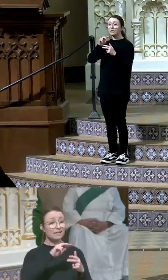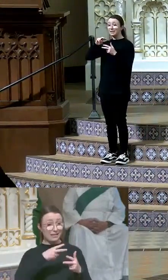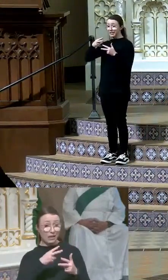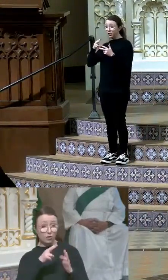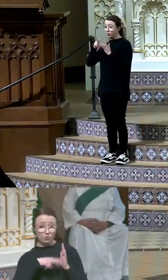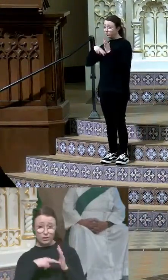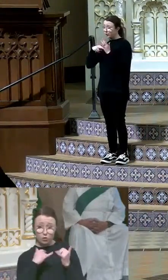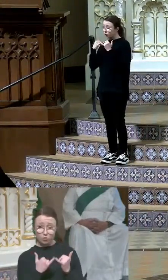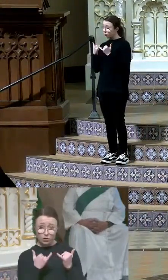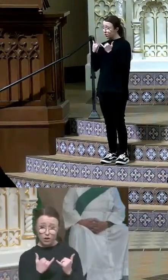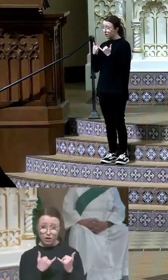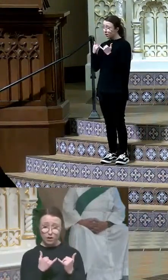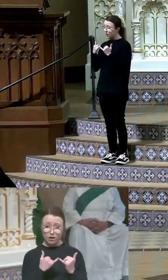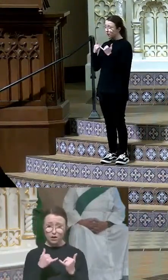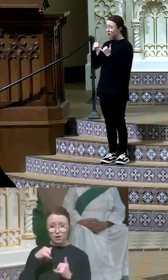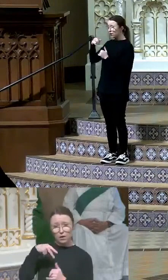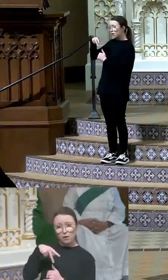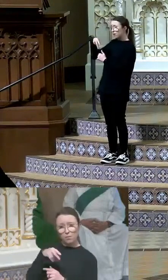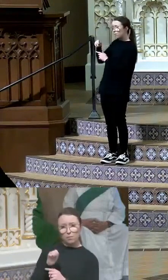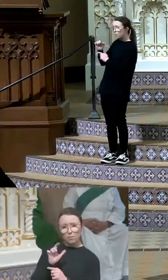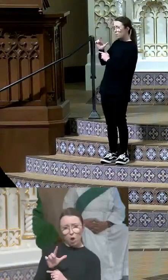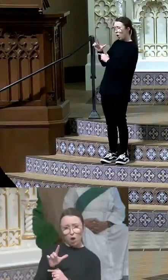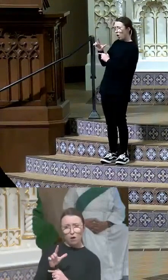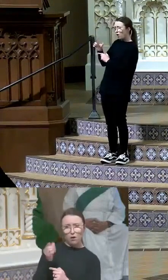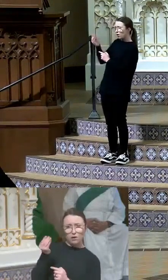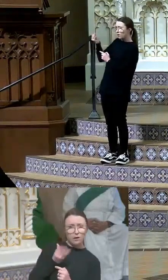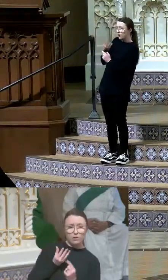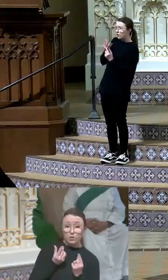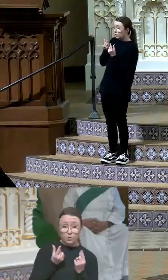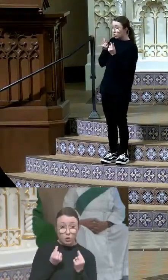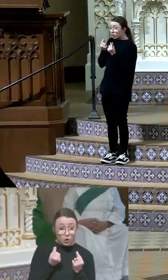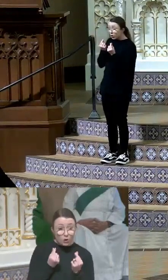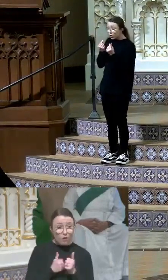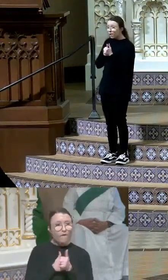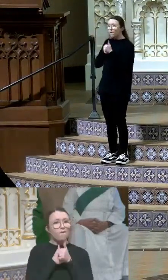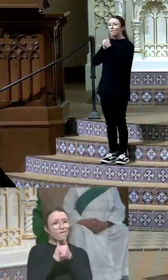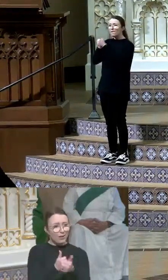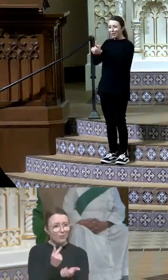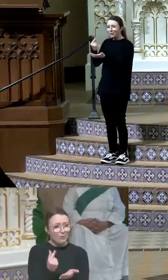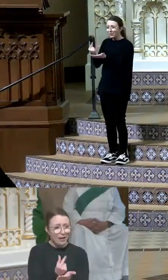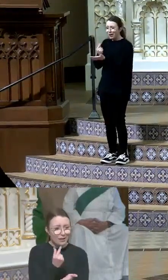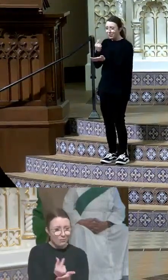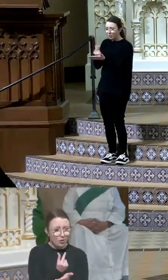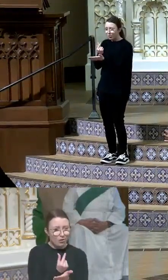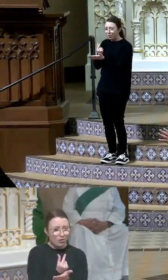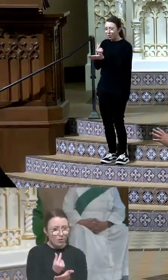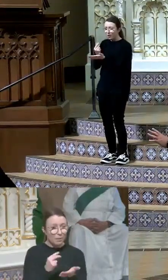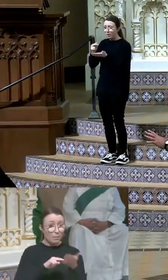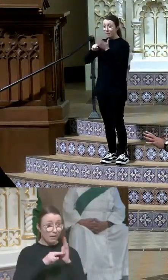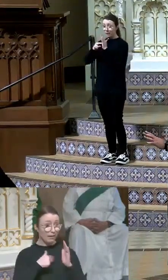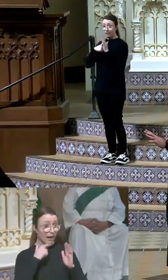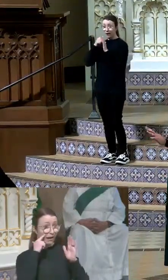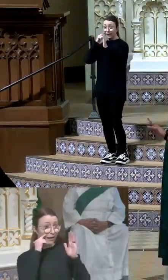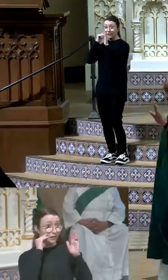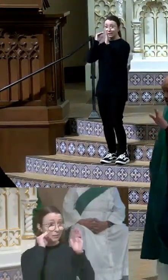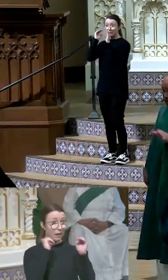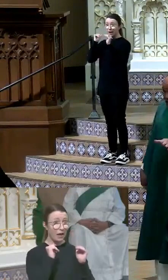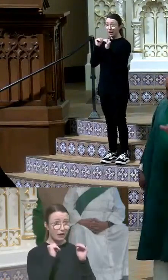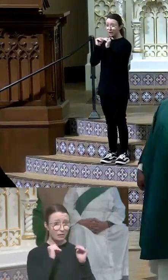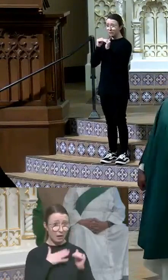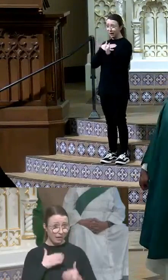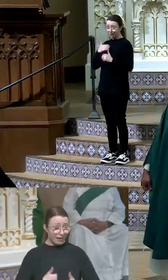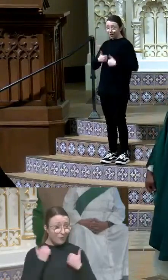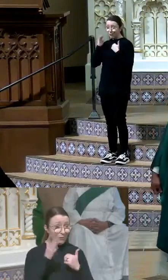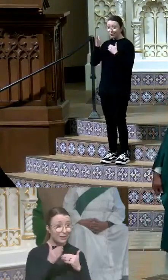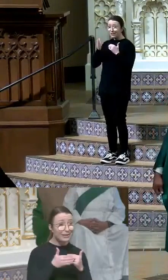our recompense is by doing the gospel, not expecting any reward, not expecting life to be easier, but to